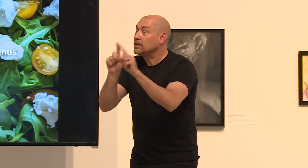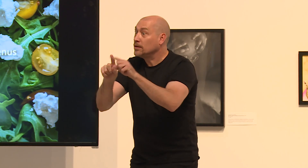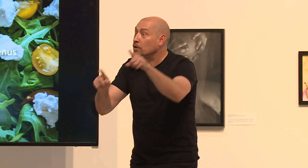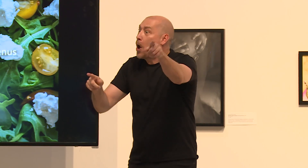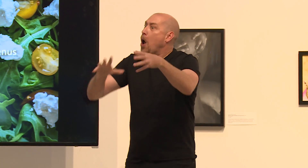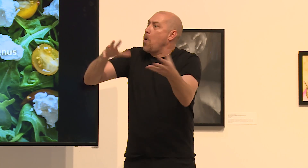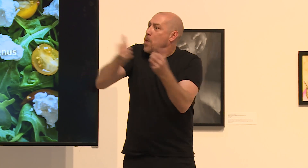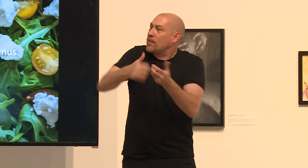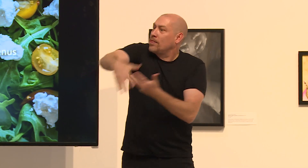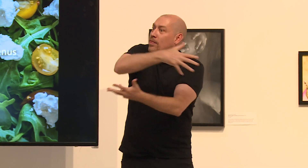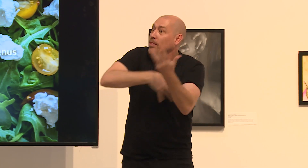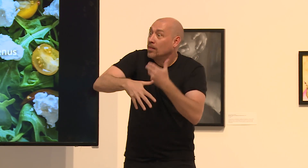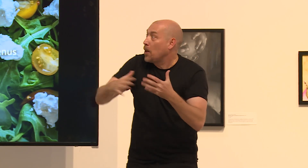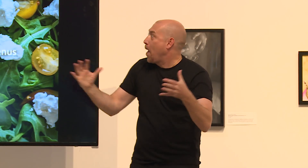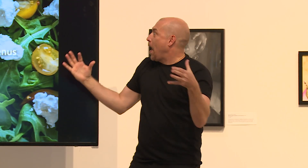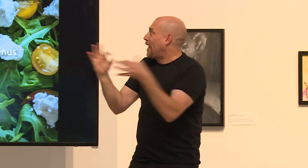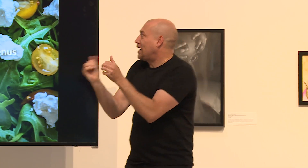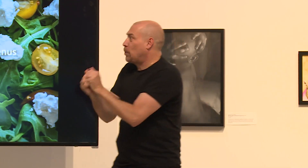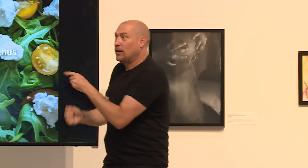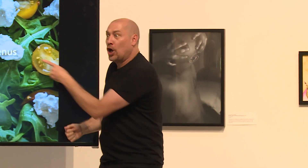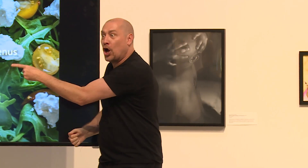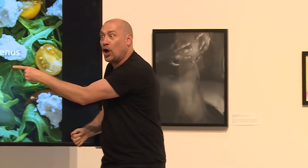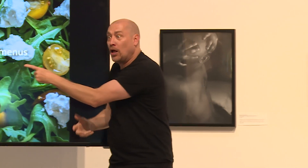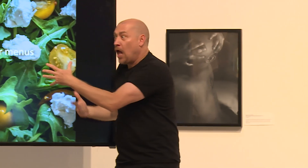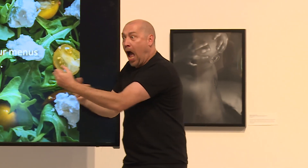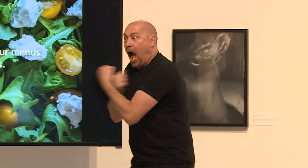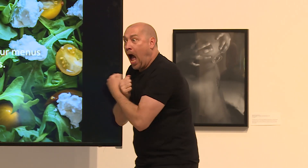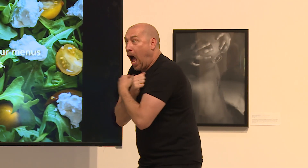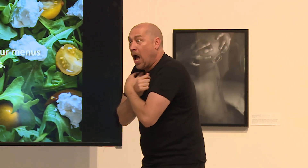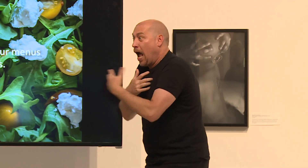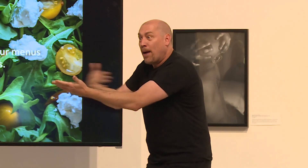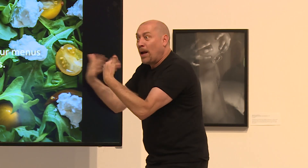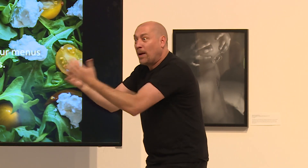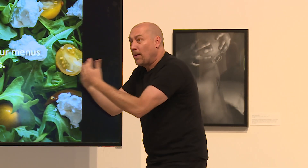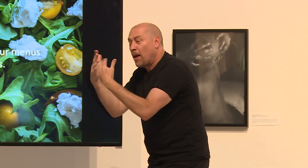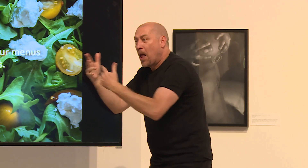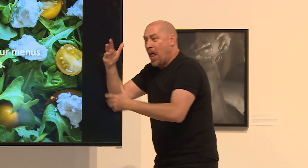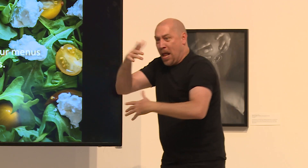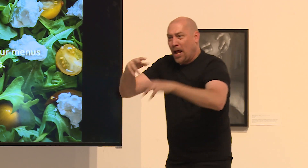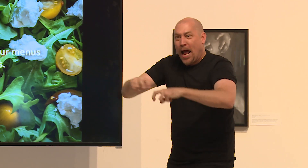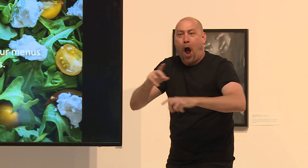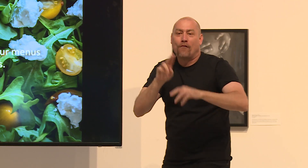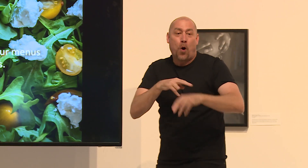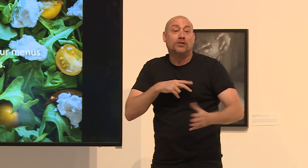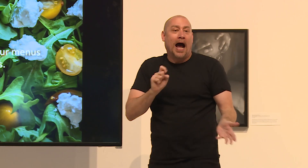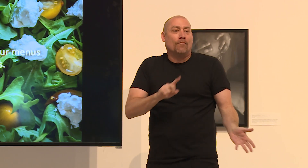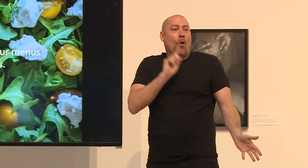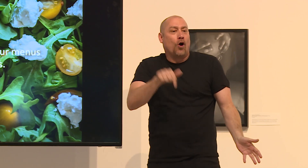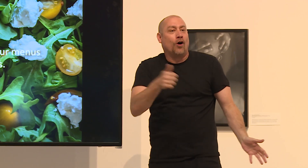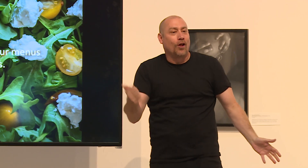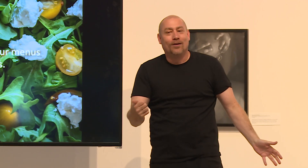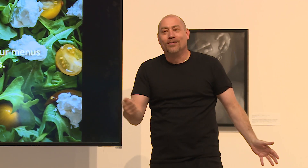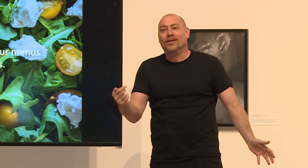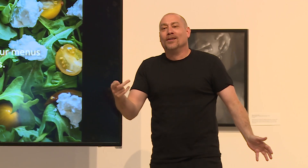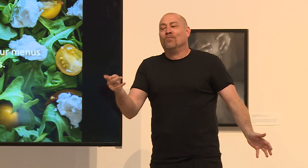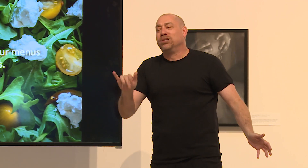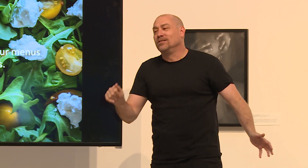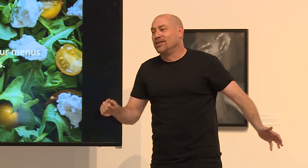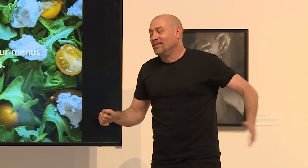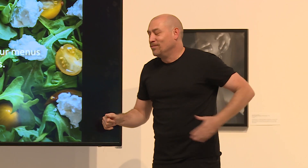Las Vegas. Just got to come and hang out. You, the two of you are going to have so much fun. You got to go. So, of course. Oh,